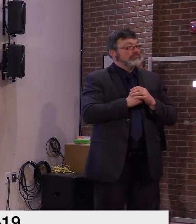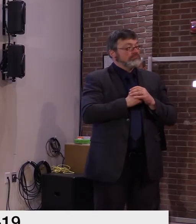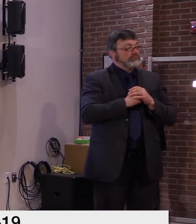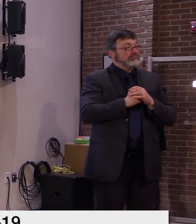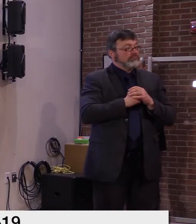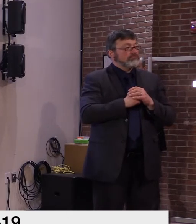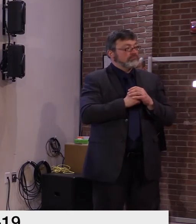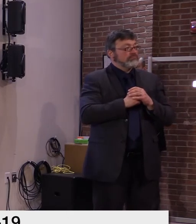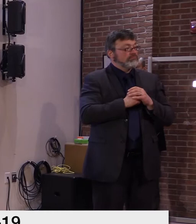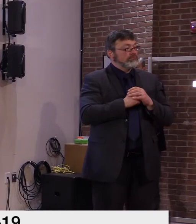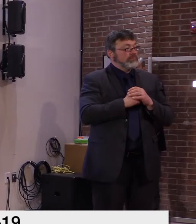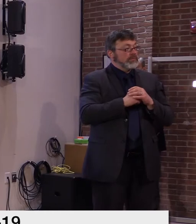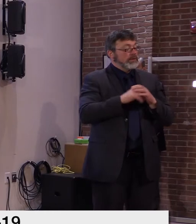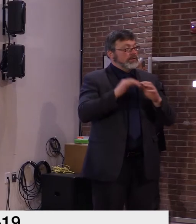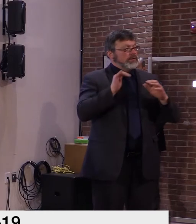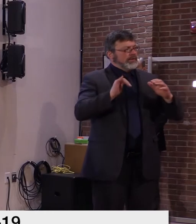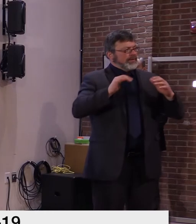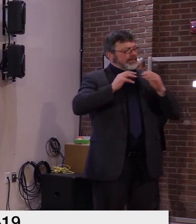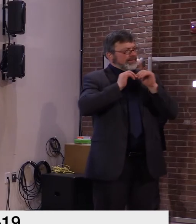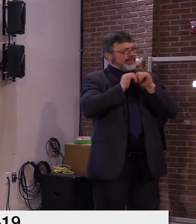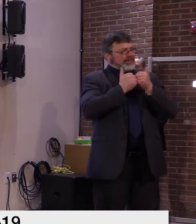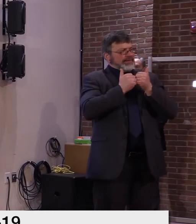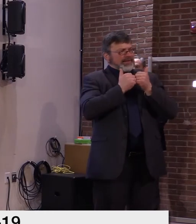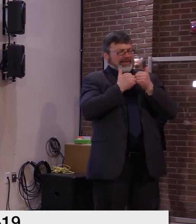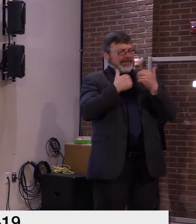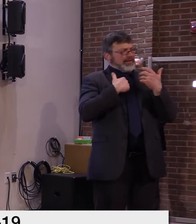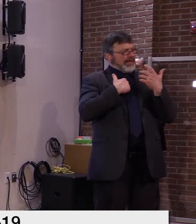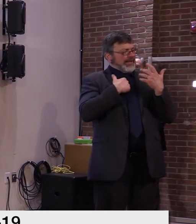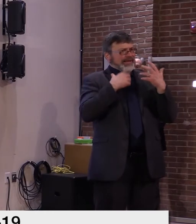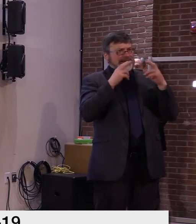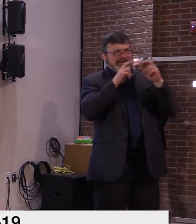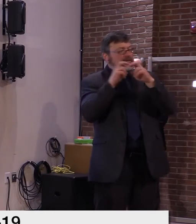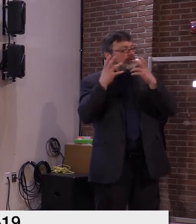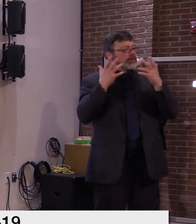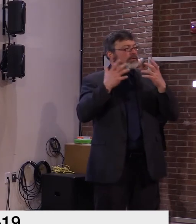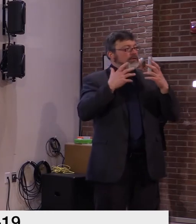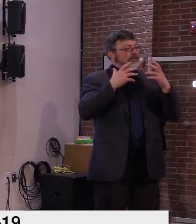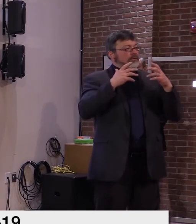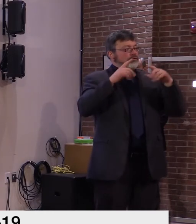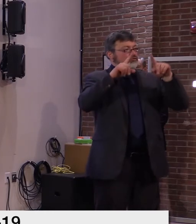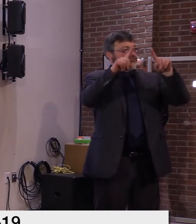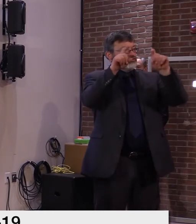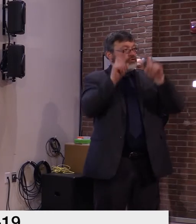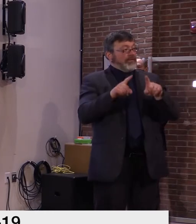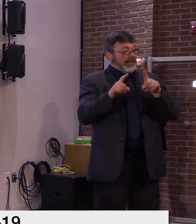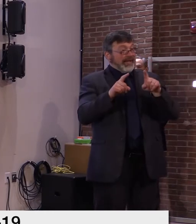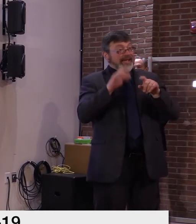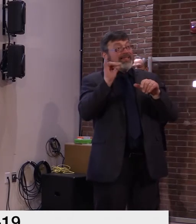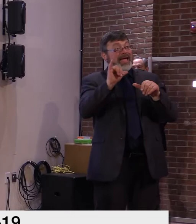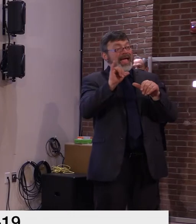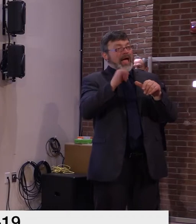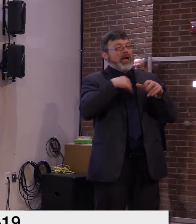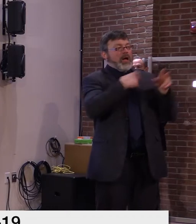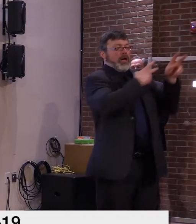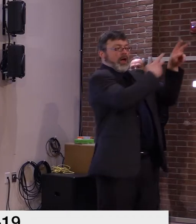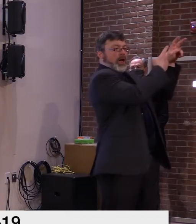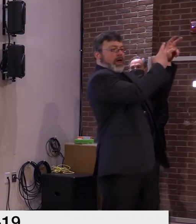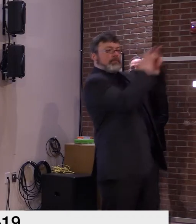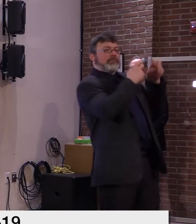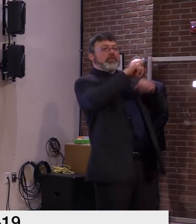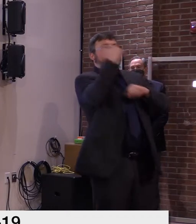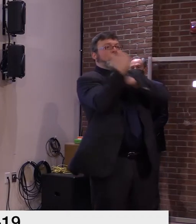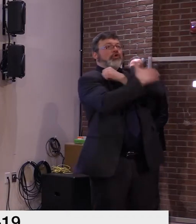University. The Vermont Youth Project is affiliated with a global initiative called Planet Youth. We are in the second year of this